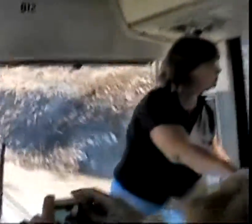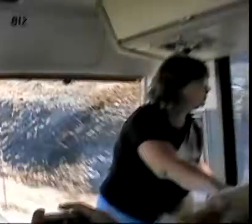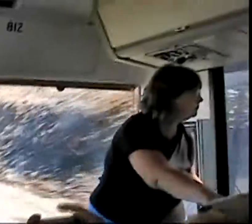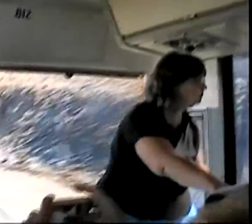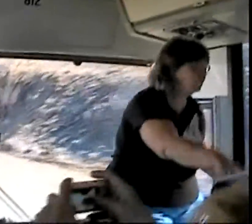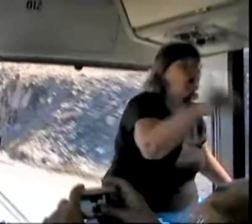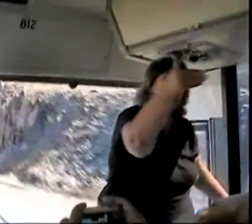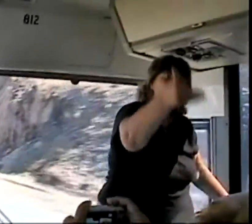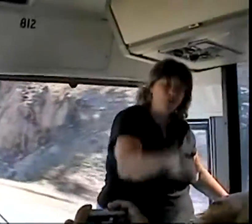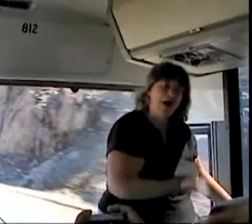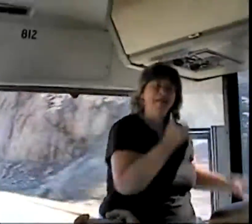Welcome to Canada.